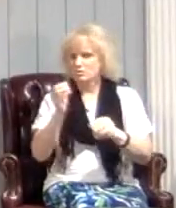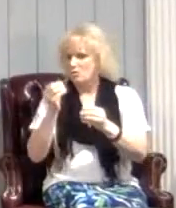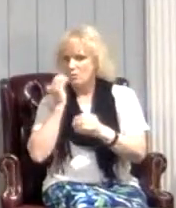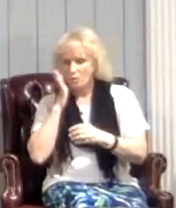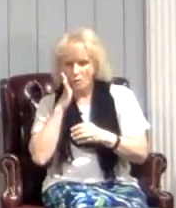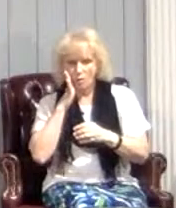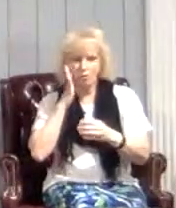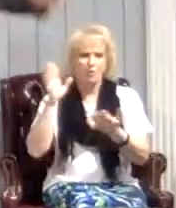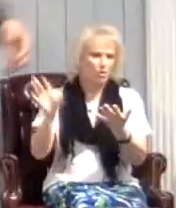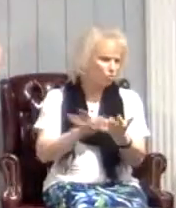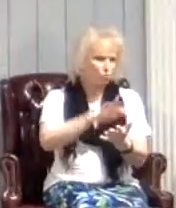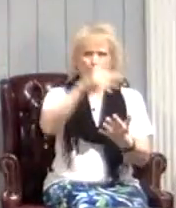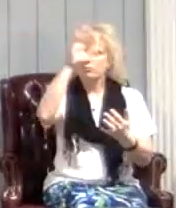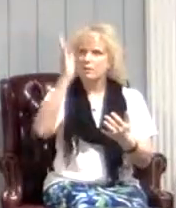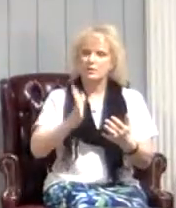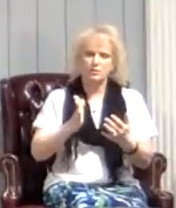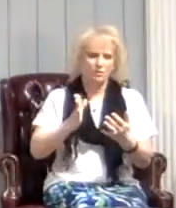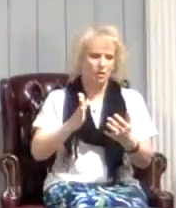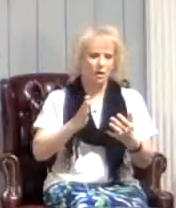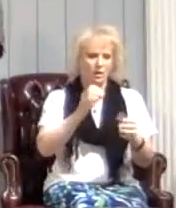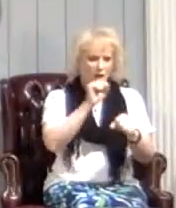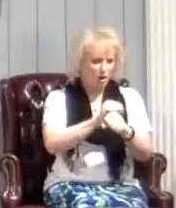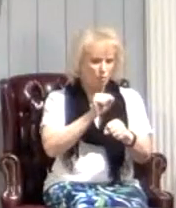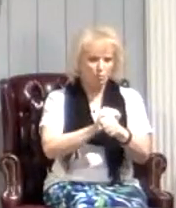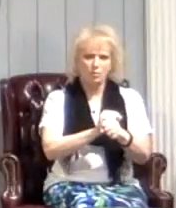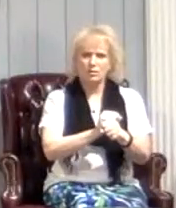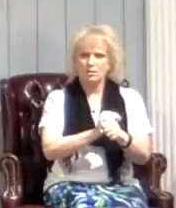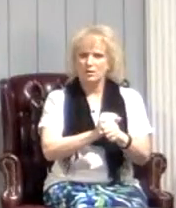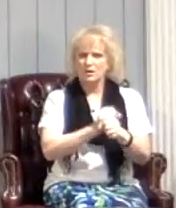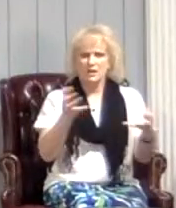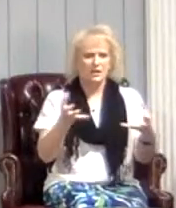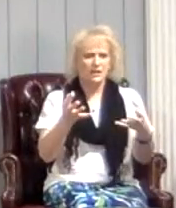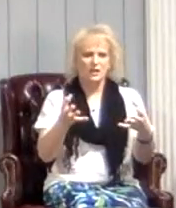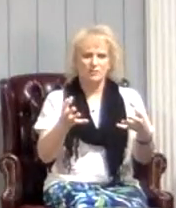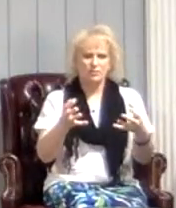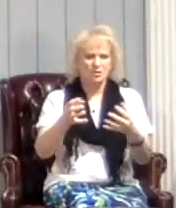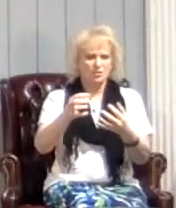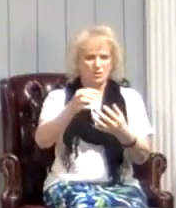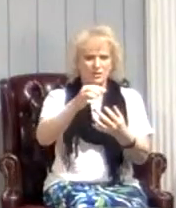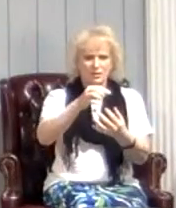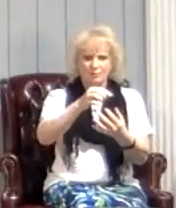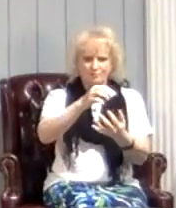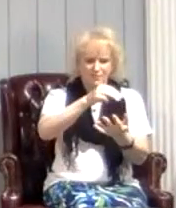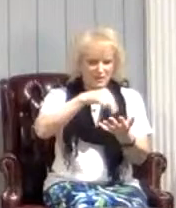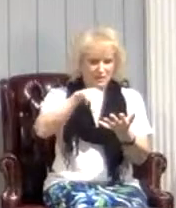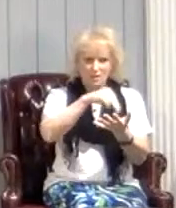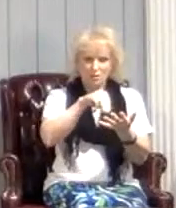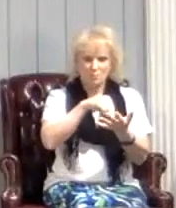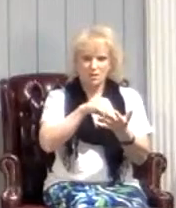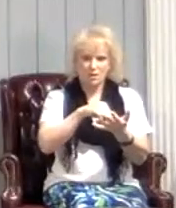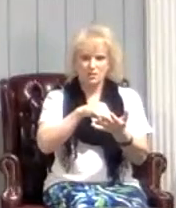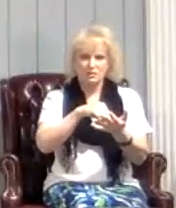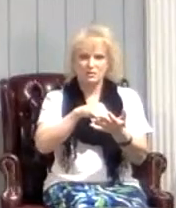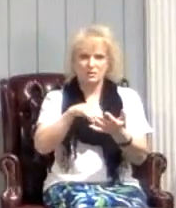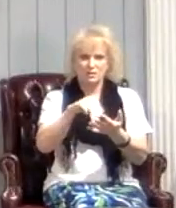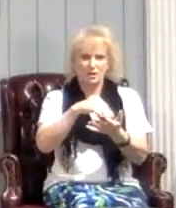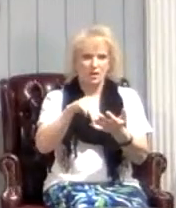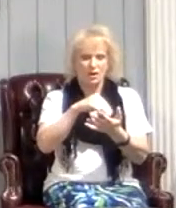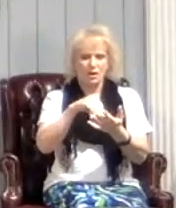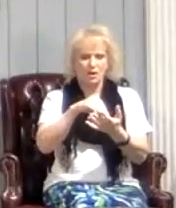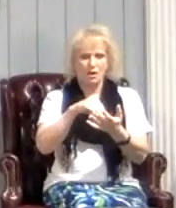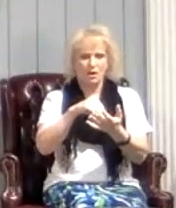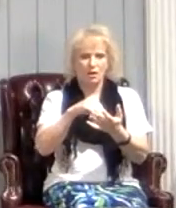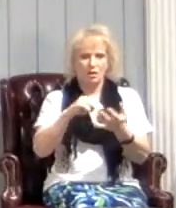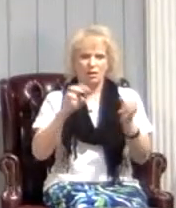brings glory to God at work, and he brings glory to God even when he's in the atmosphere, in the environment where he's